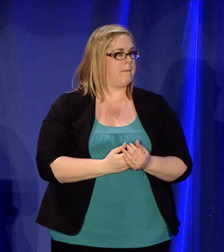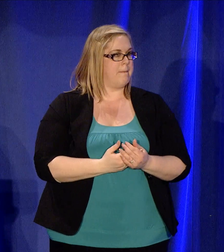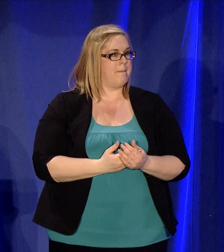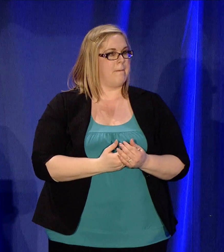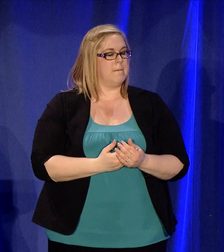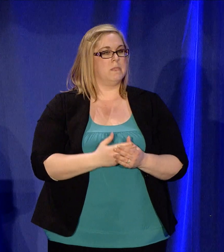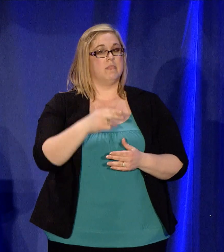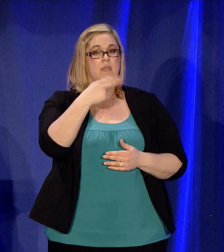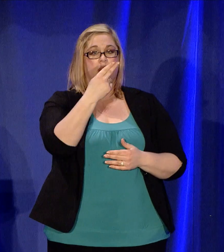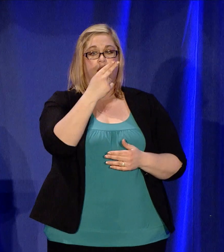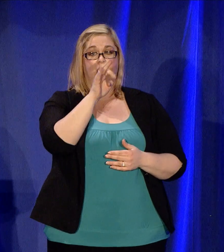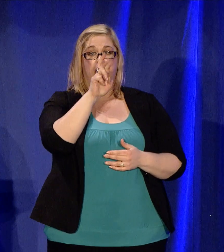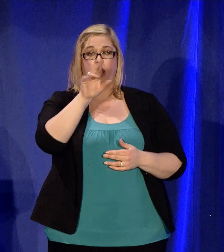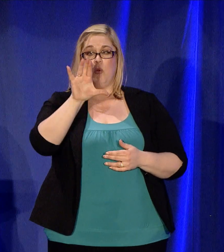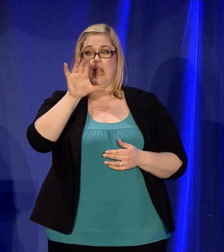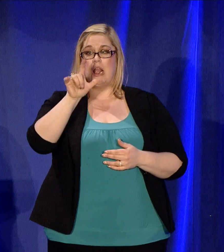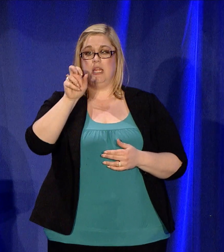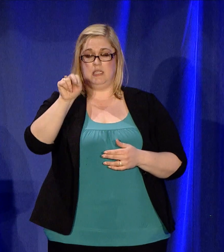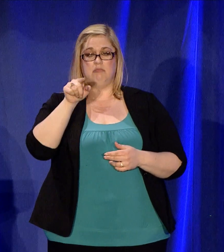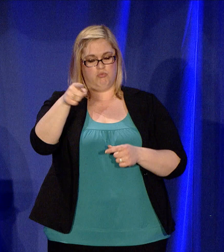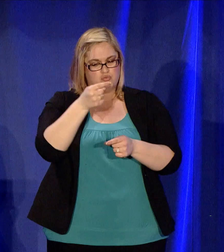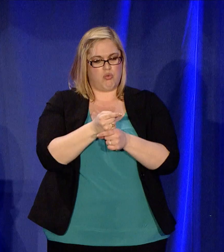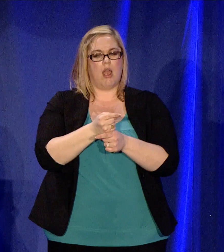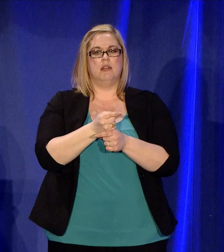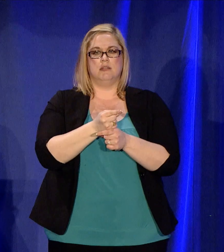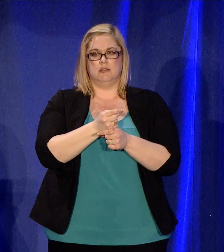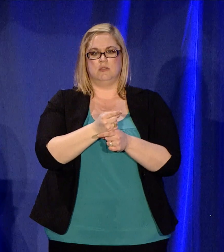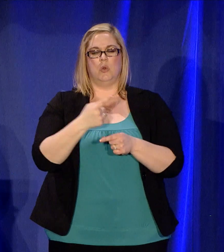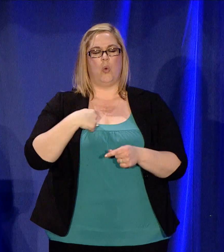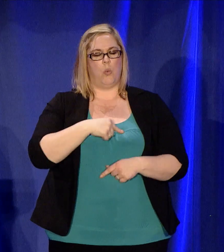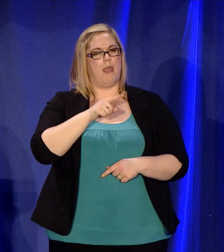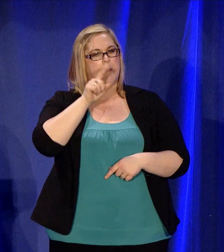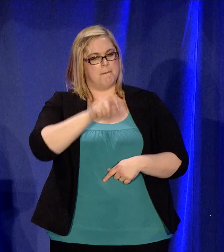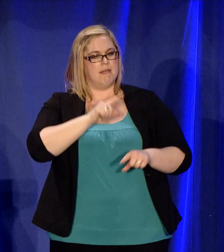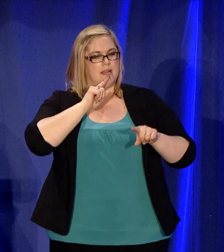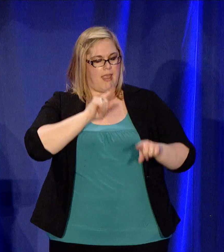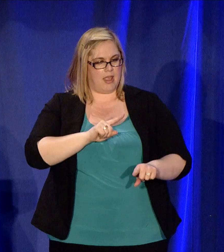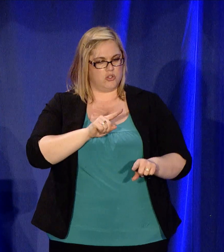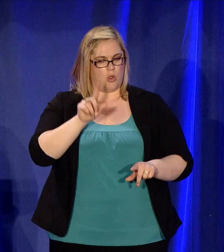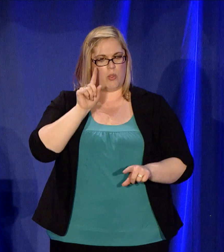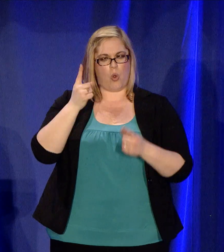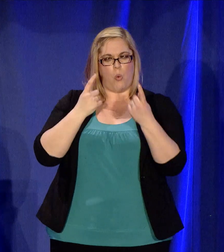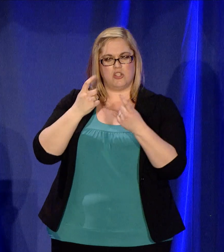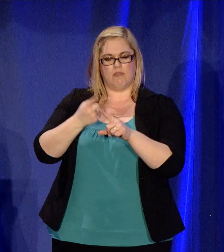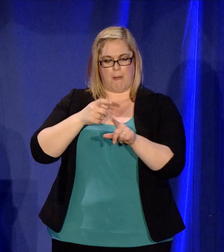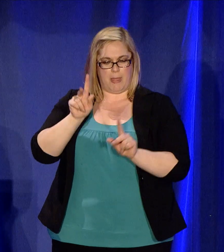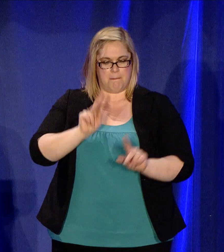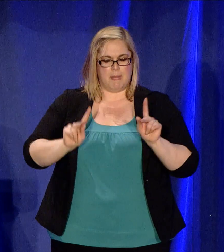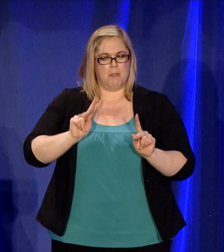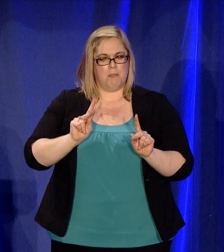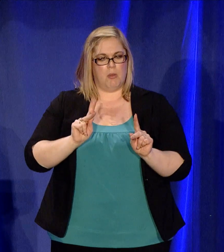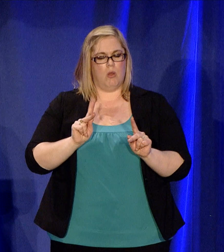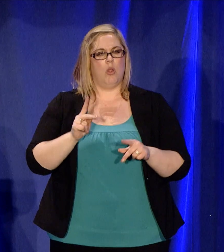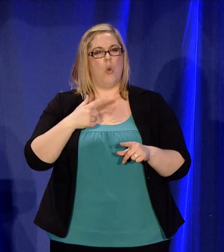And Hillary Clinton was right. We must answer that question together. We must draw upon all the